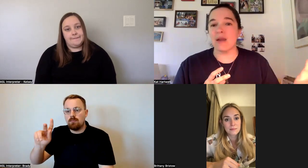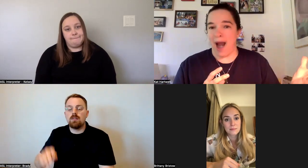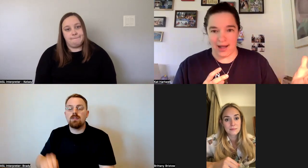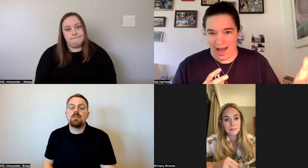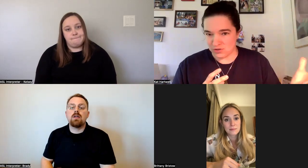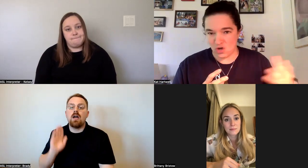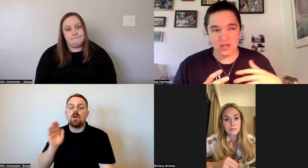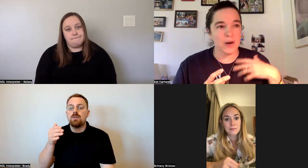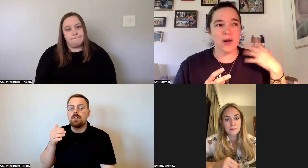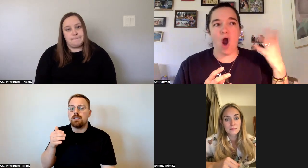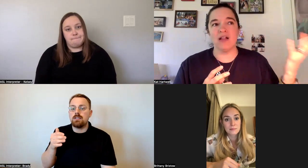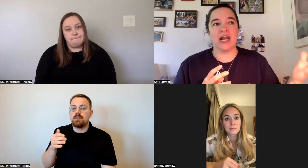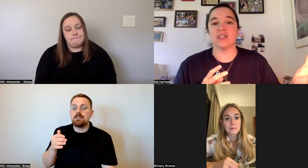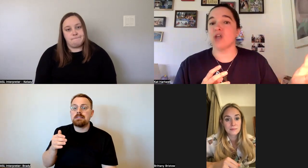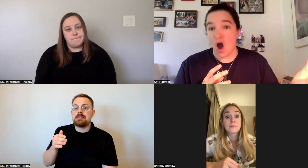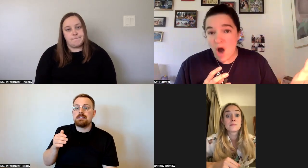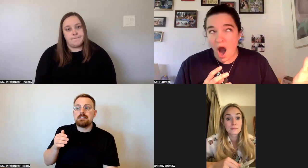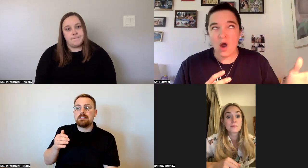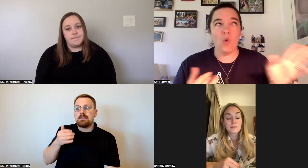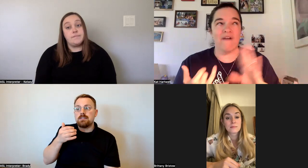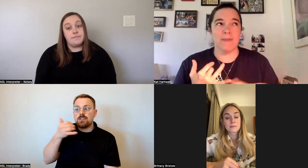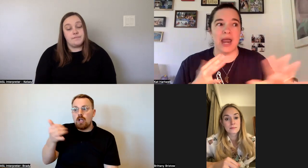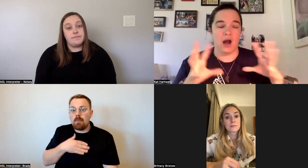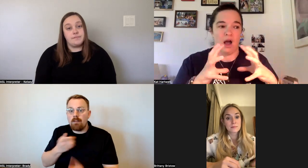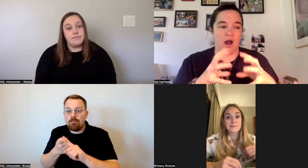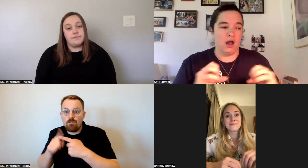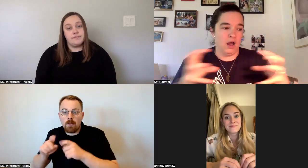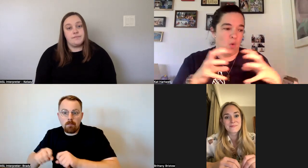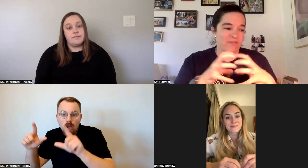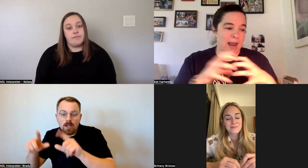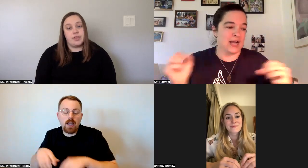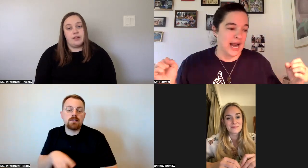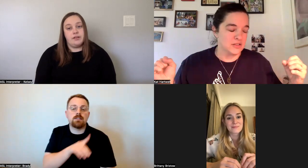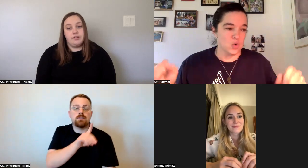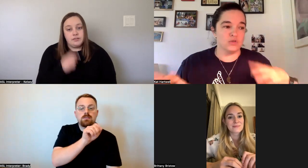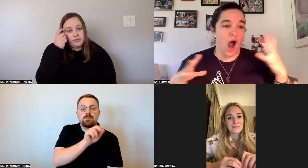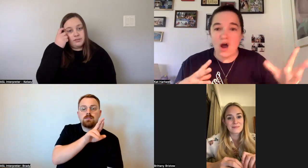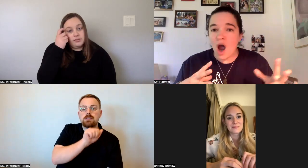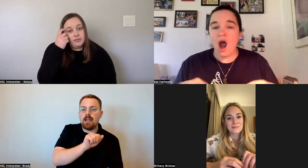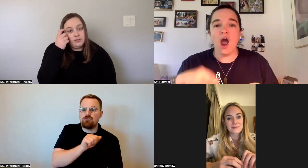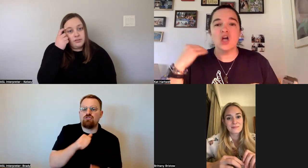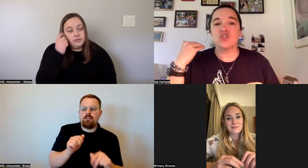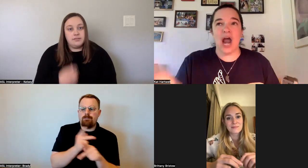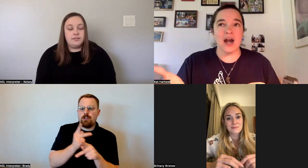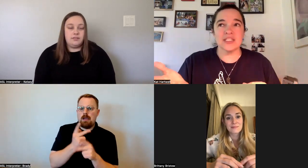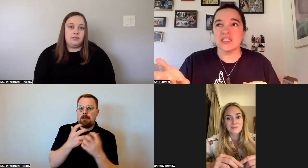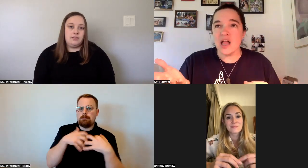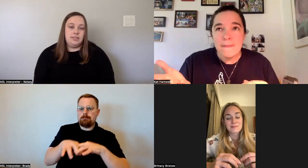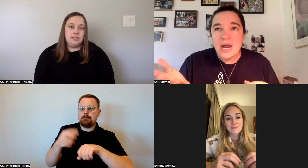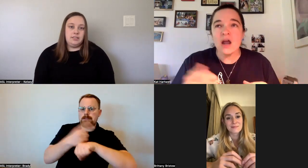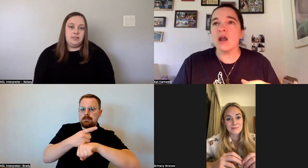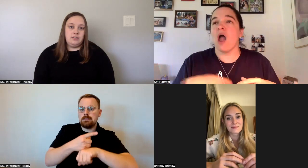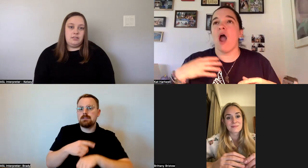my friend podcast. Dude. I'm going to be calling in Dara. We have to make a date soon. Dara,